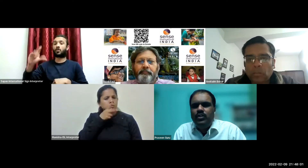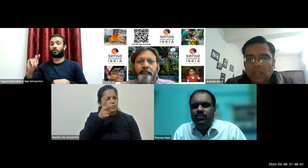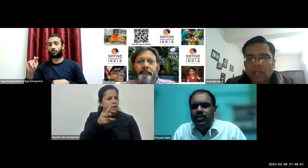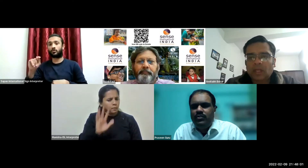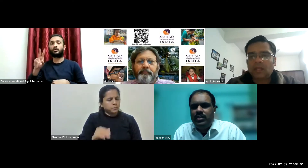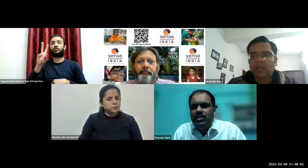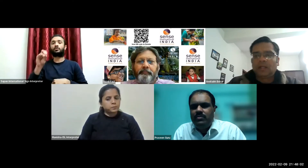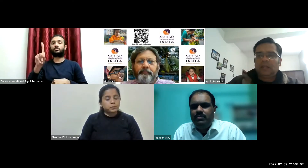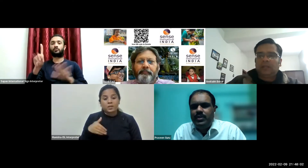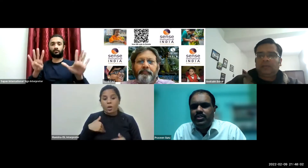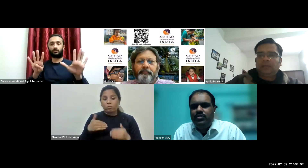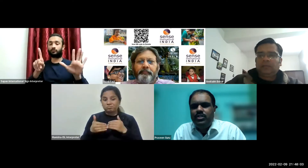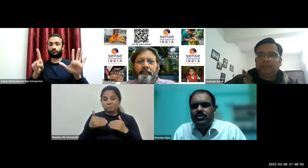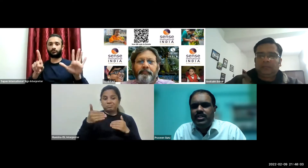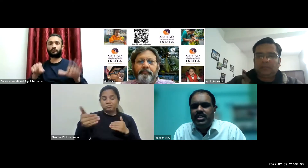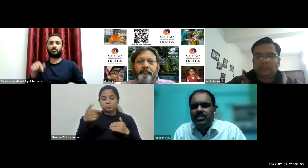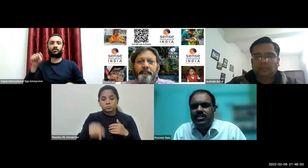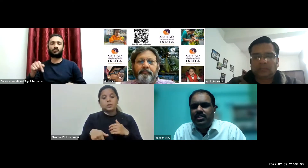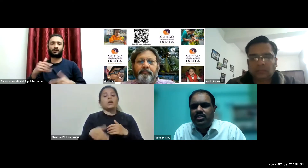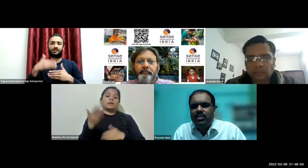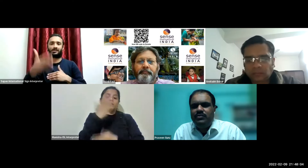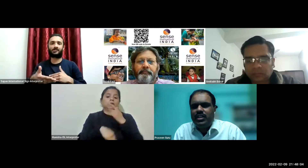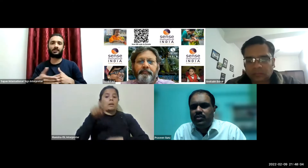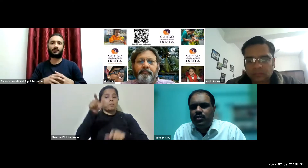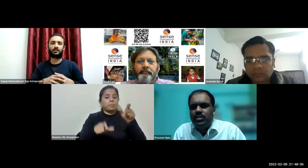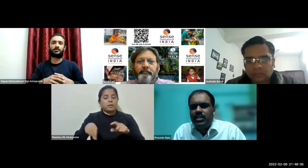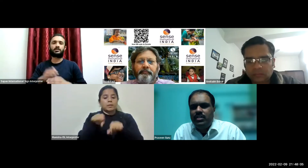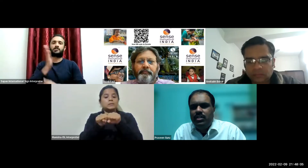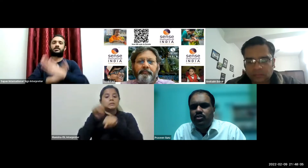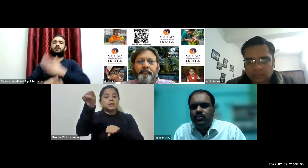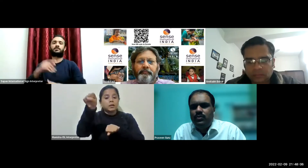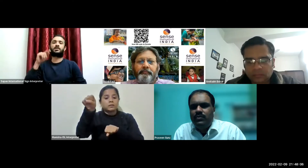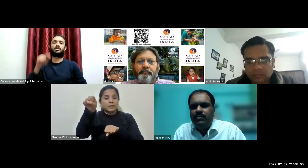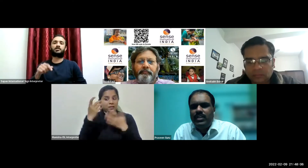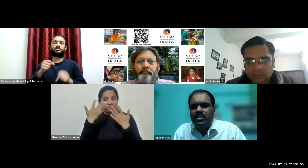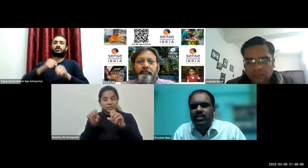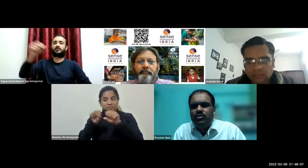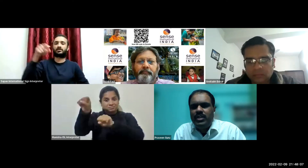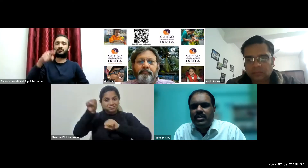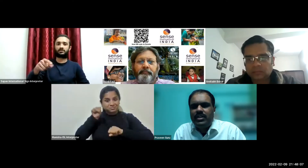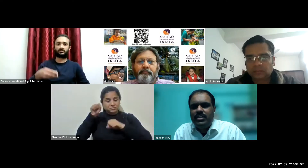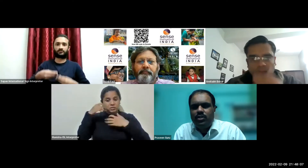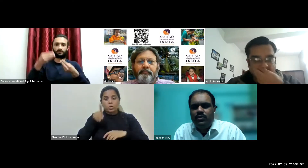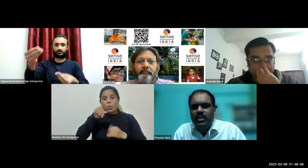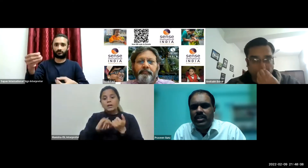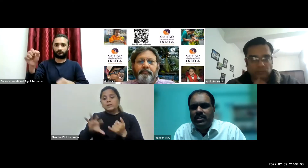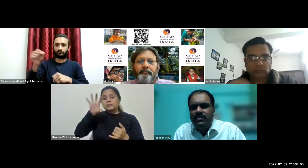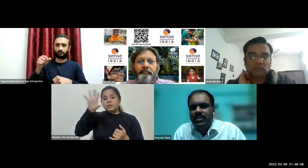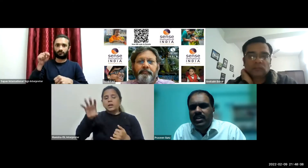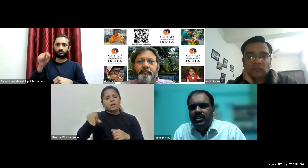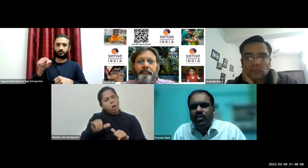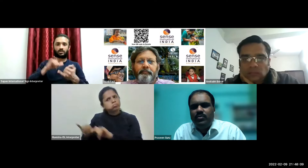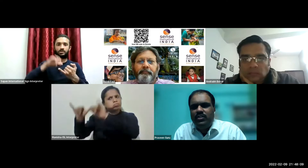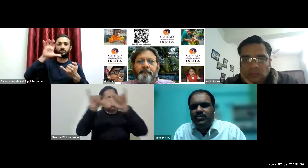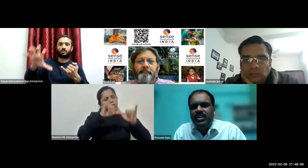now moving forward, persons with disabilities, the certification what is done from one state should be recognized all over